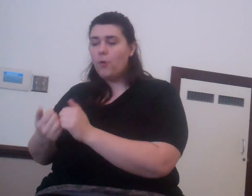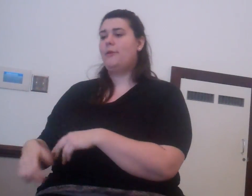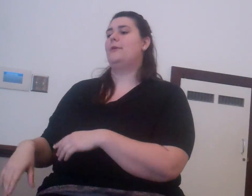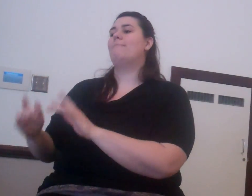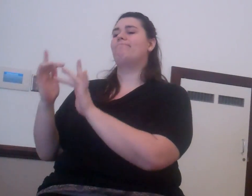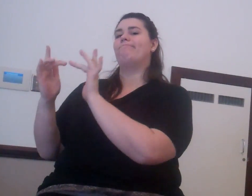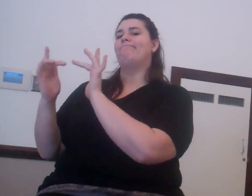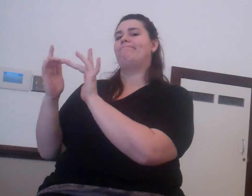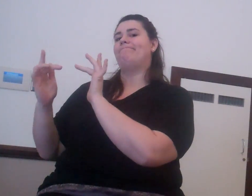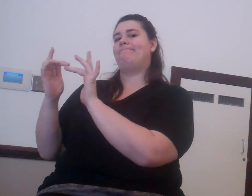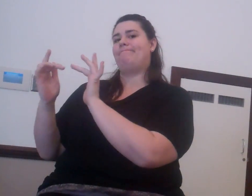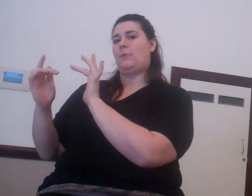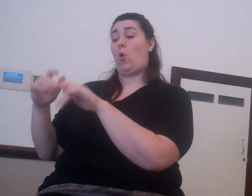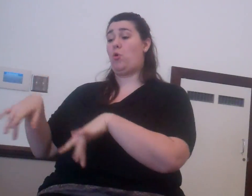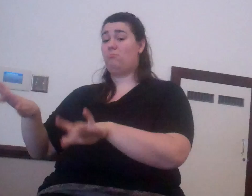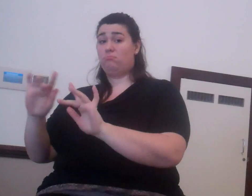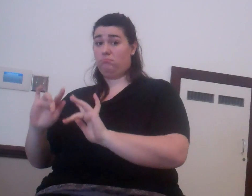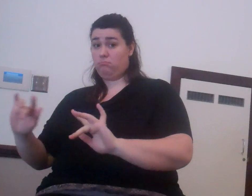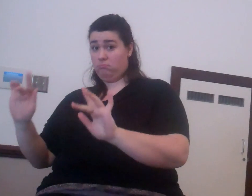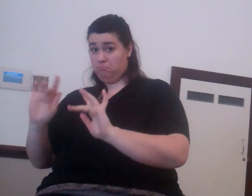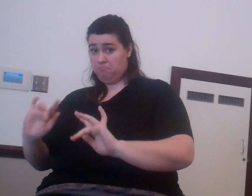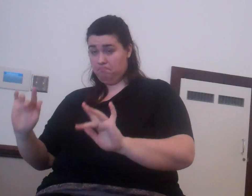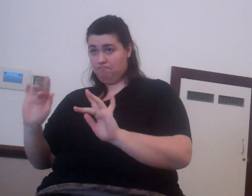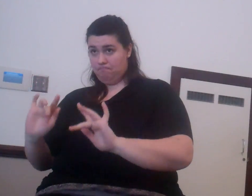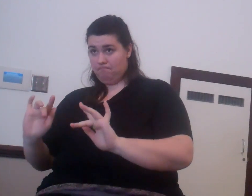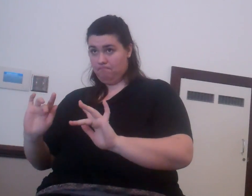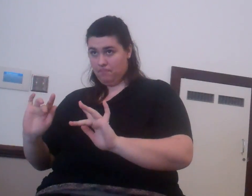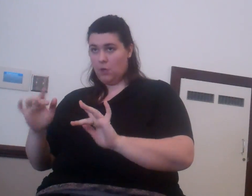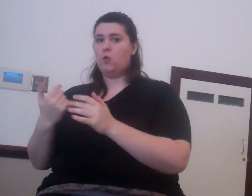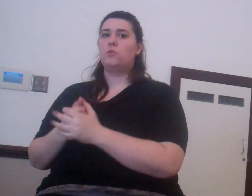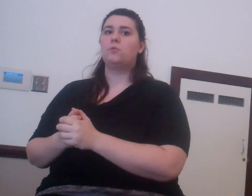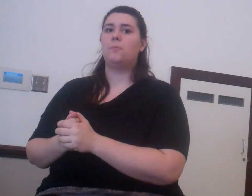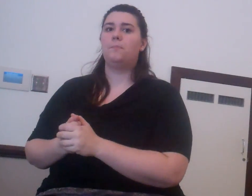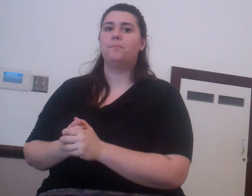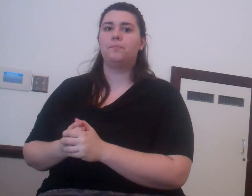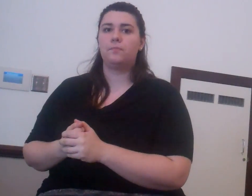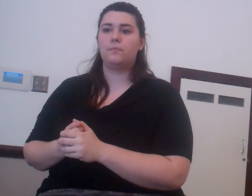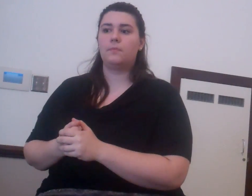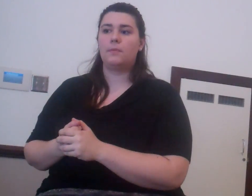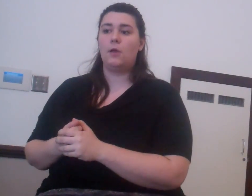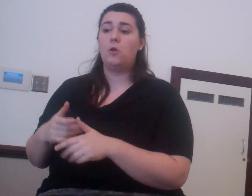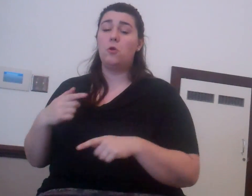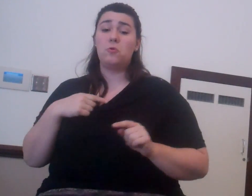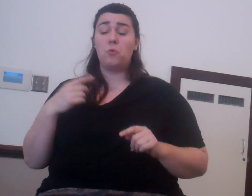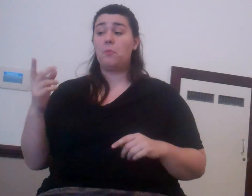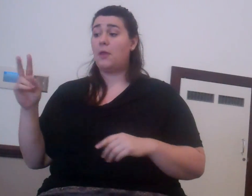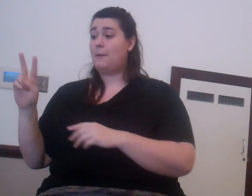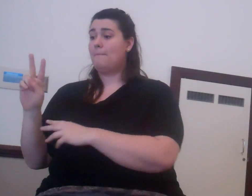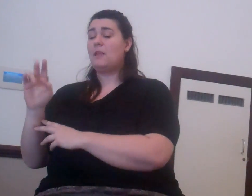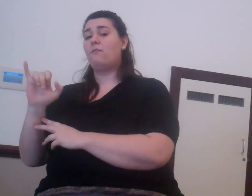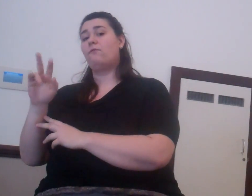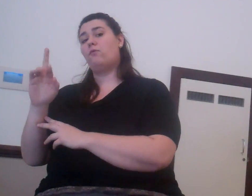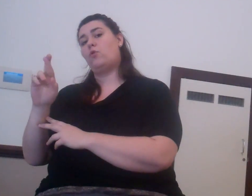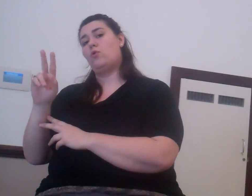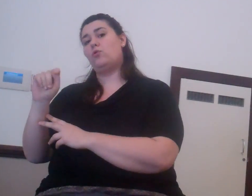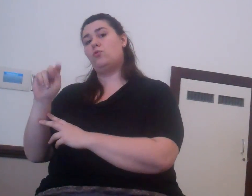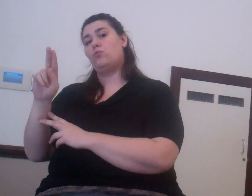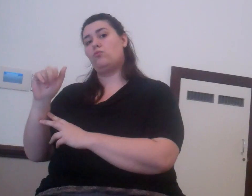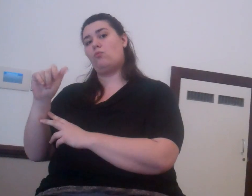that is a peer. So you might have a virtual information peer, you might have a virtual collegial peer, you might have a virtual special peer. It depends just on